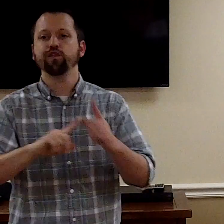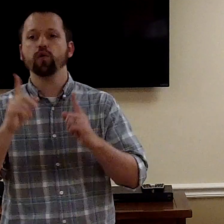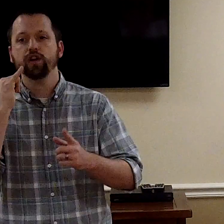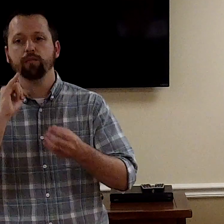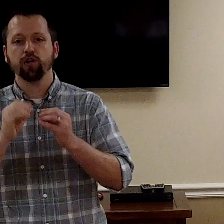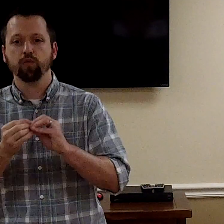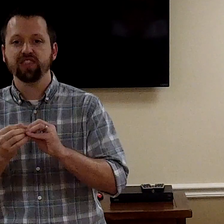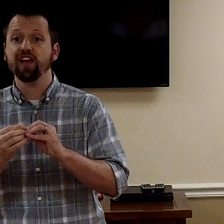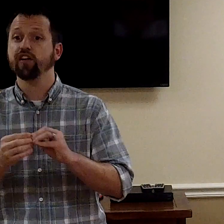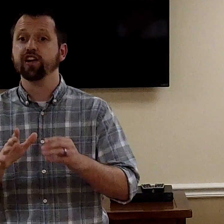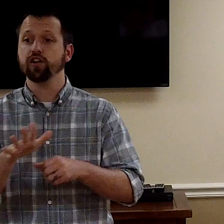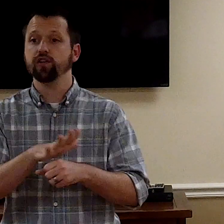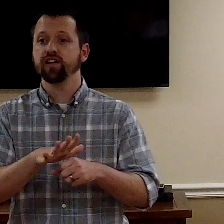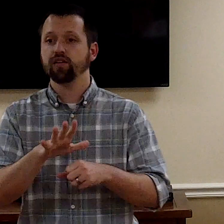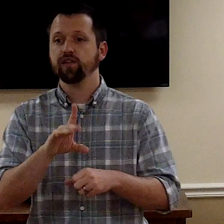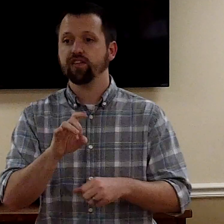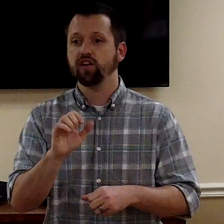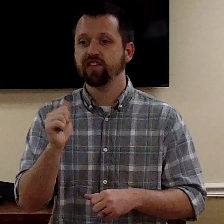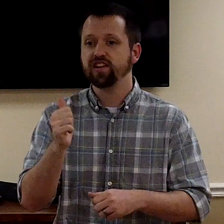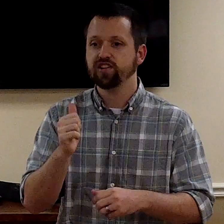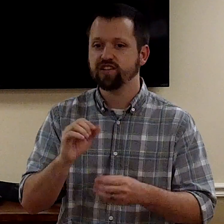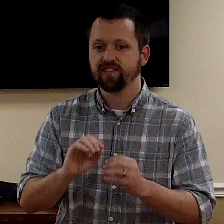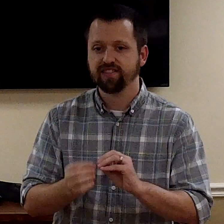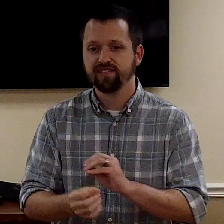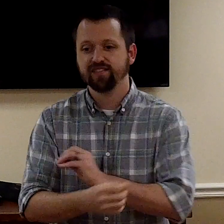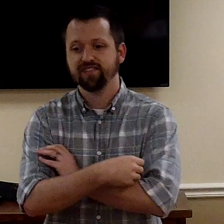phone number with the area code. I want to see all 10 digits.